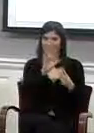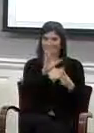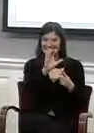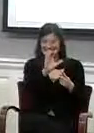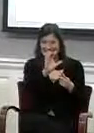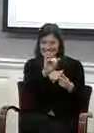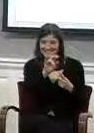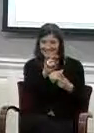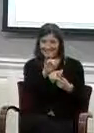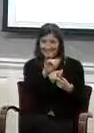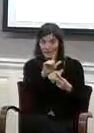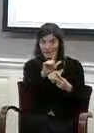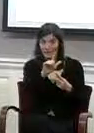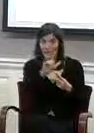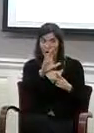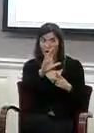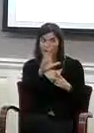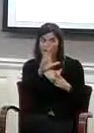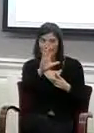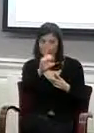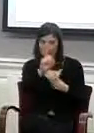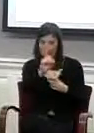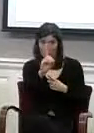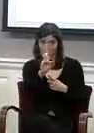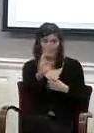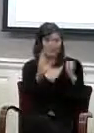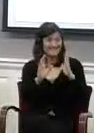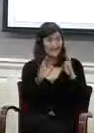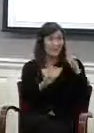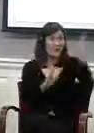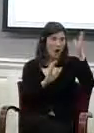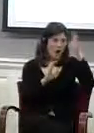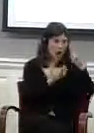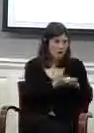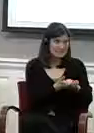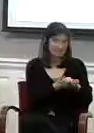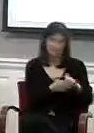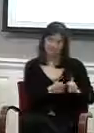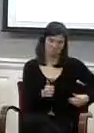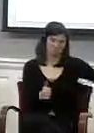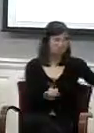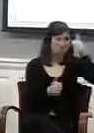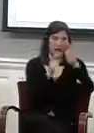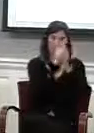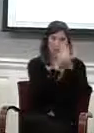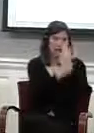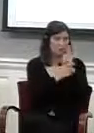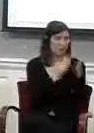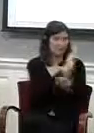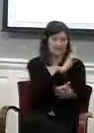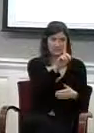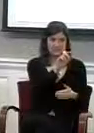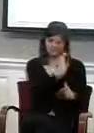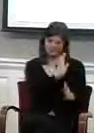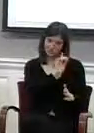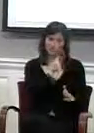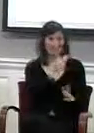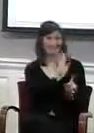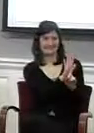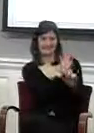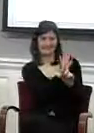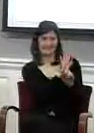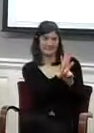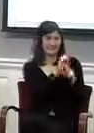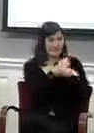civil code, the husband enjoyed a position of absolute legal supremacy in the family, with the legally sanctioned authority to make choices